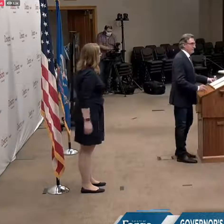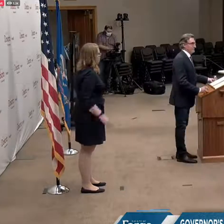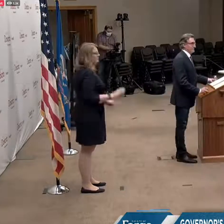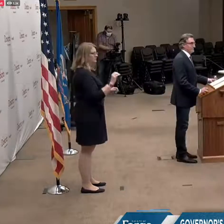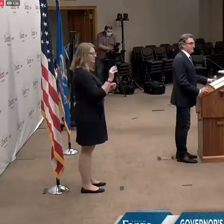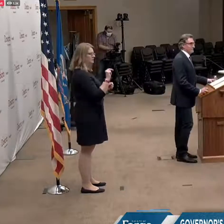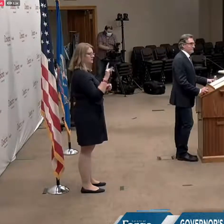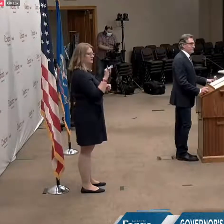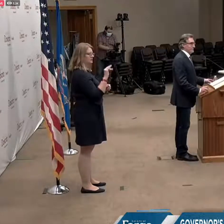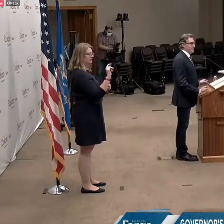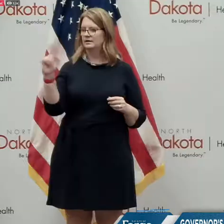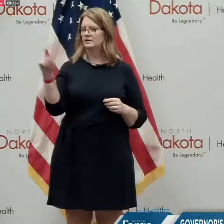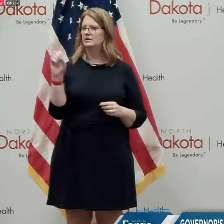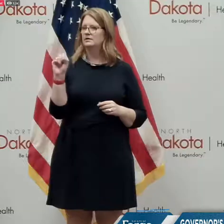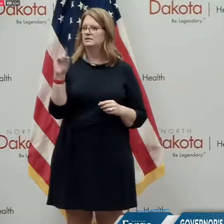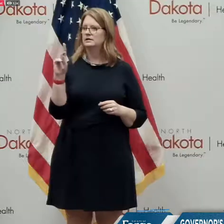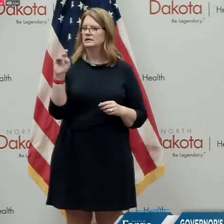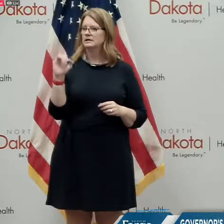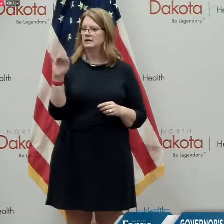Online?